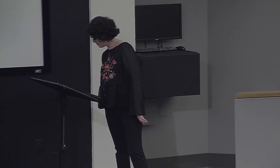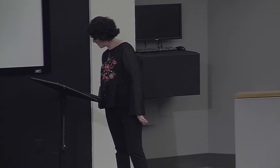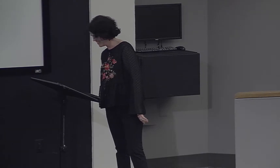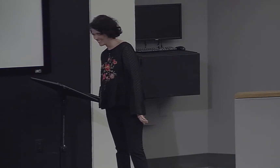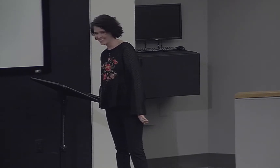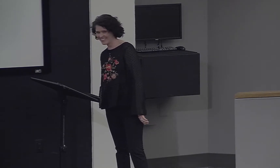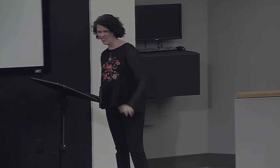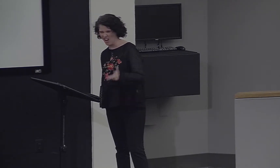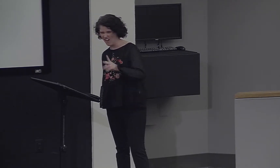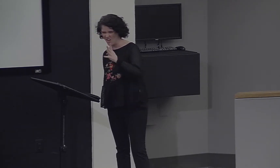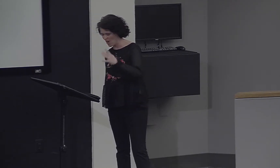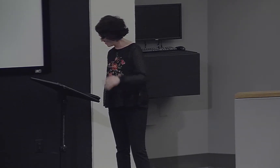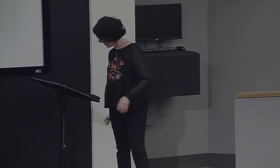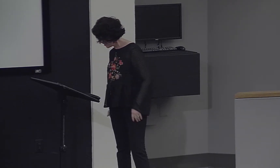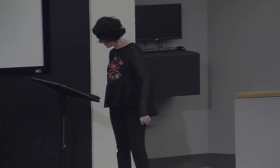up to second what you've already said.